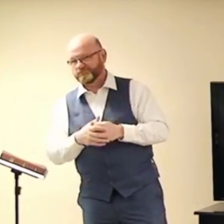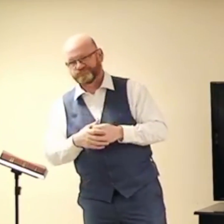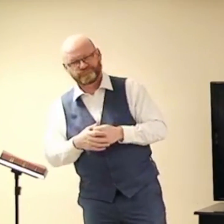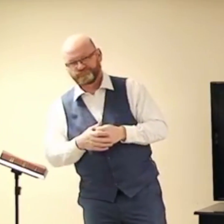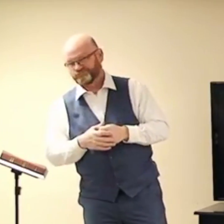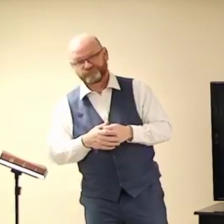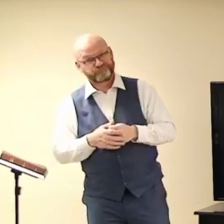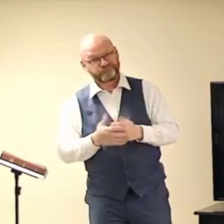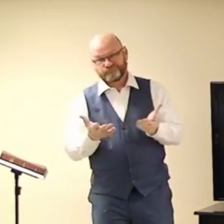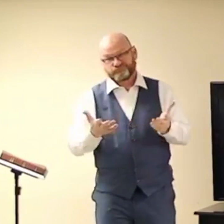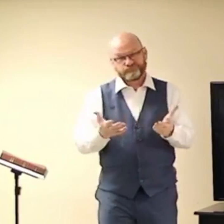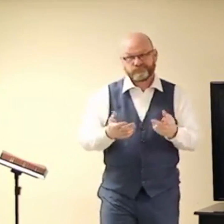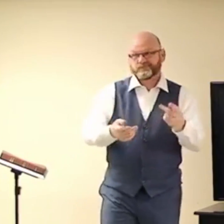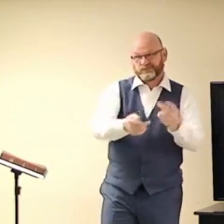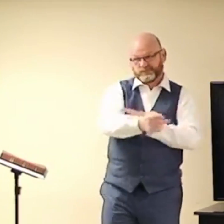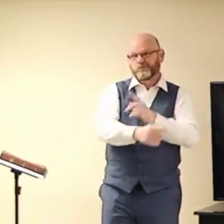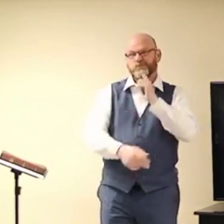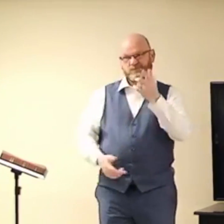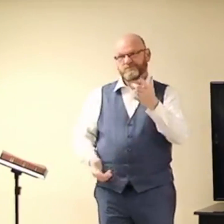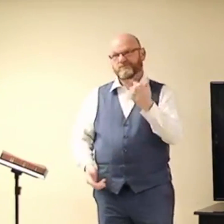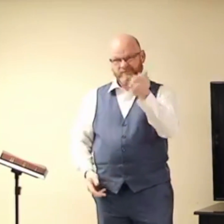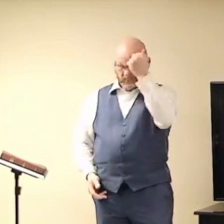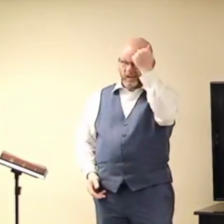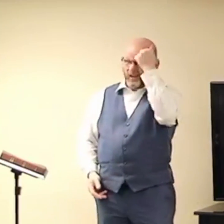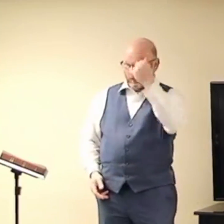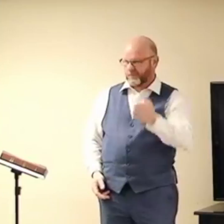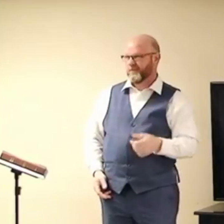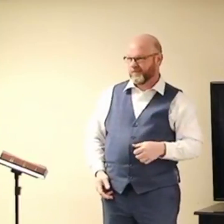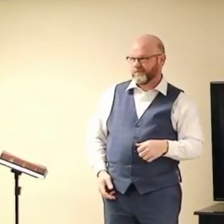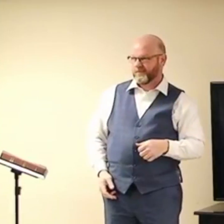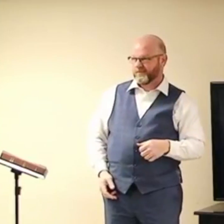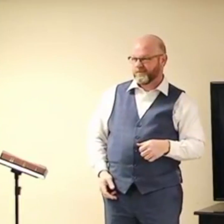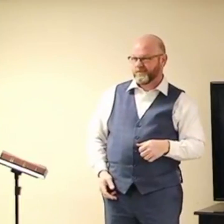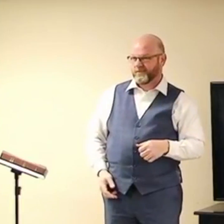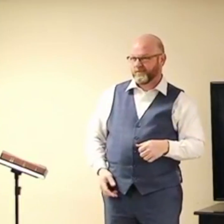Understand, you know, sheep are animals. They're not incredibly bright. They're actually a bit dumb.